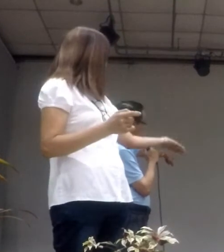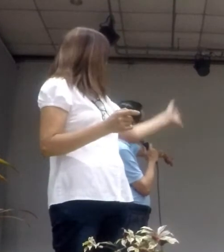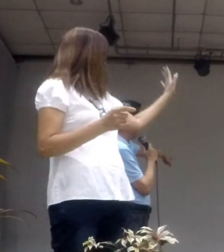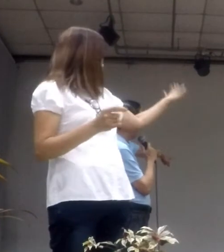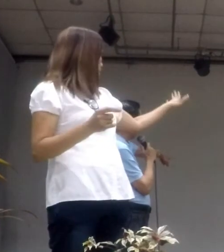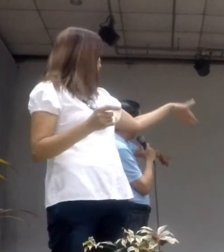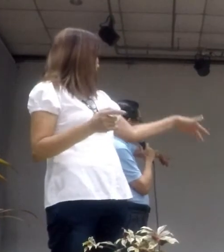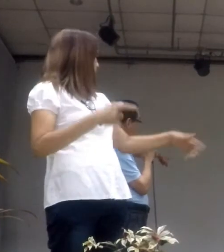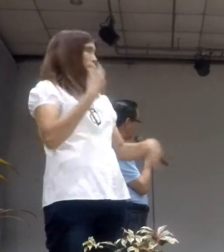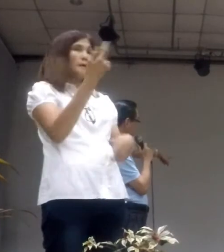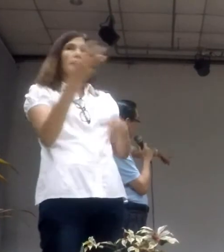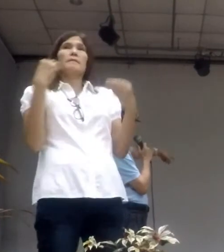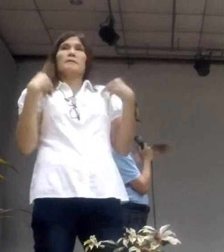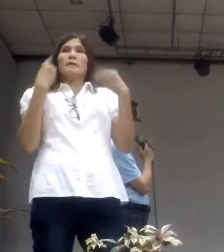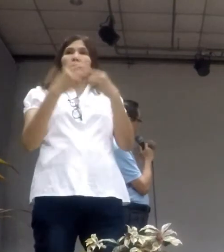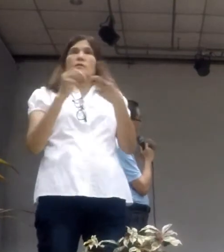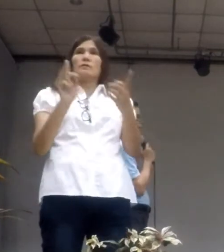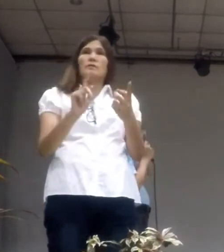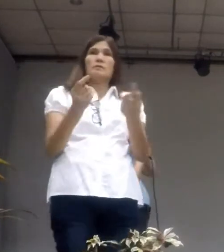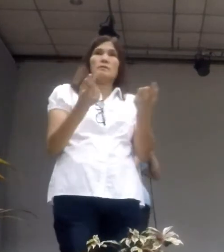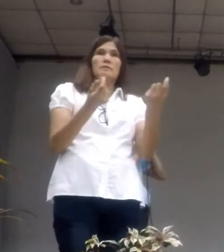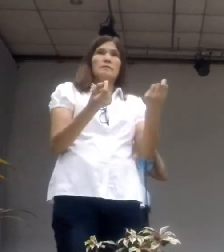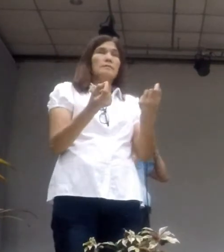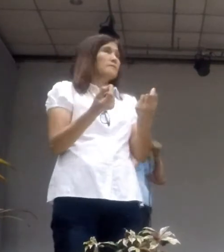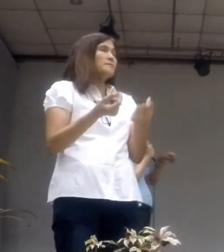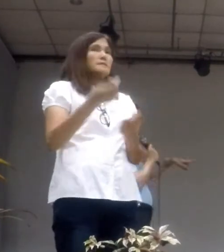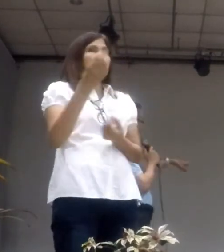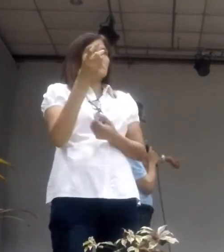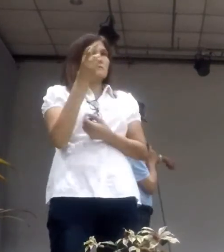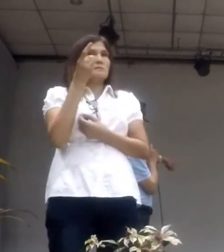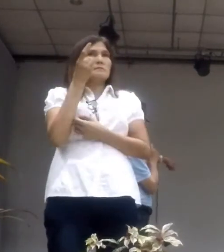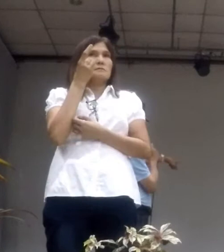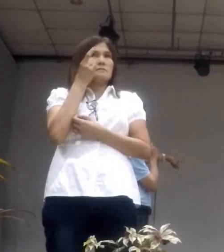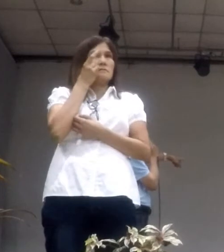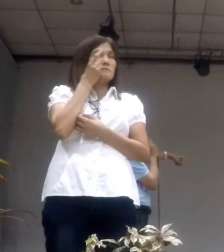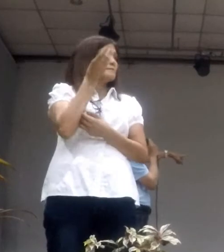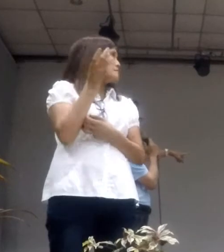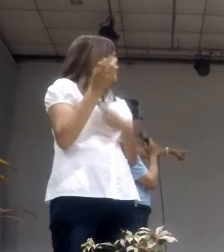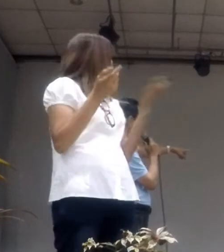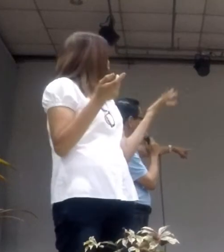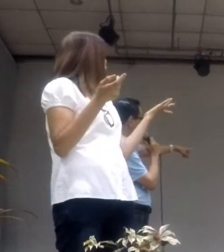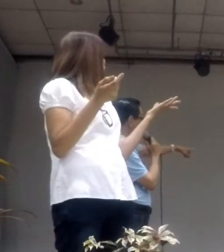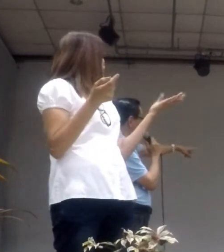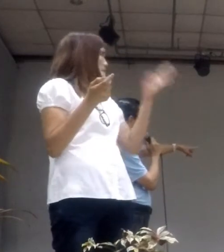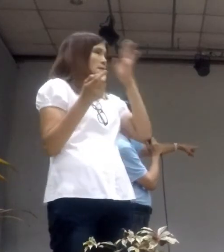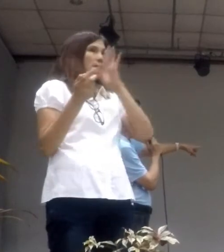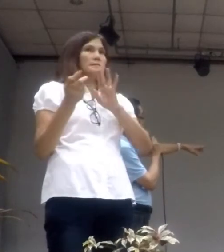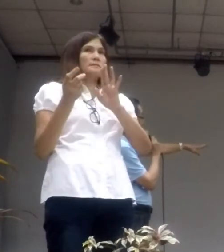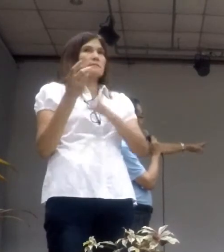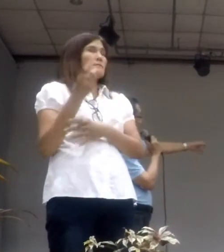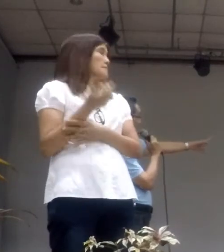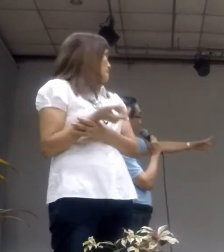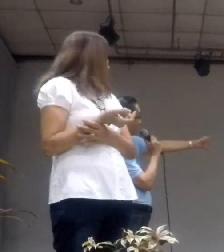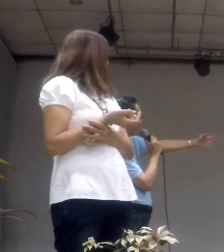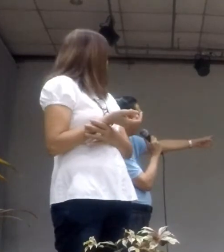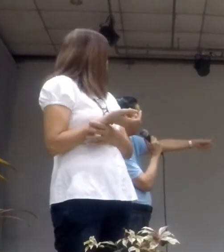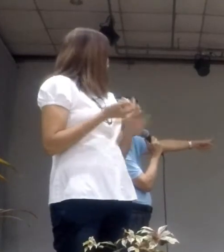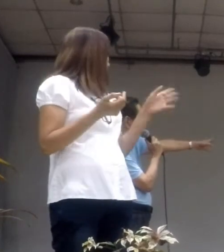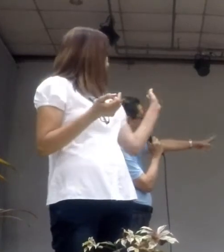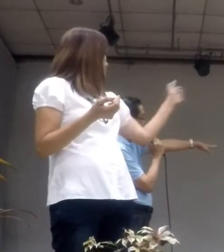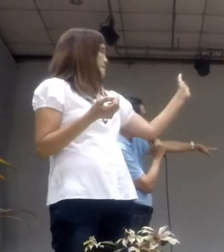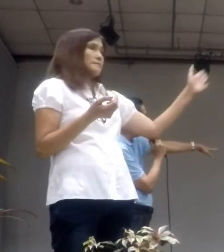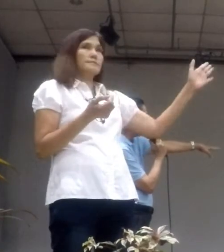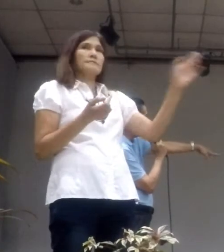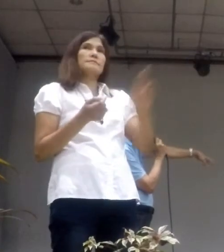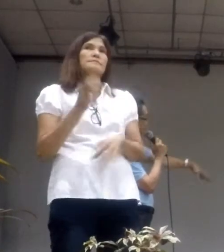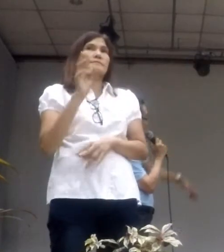is one member that had their tooth extracted. So, and on the right side,